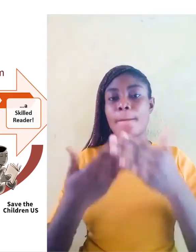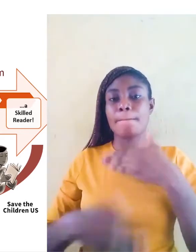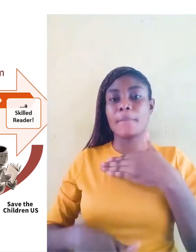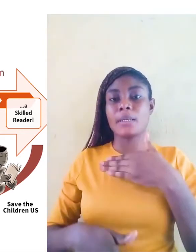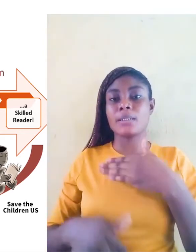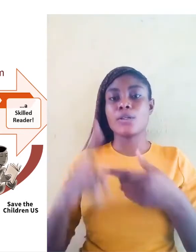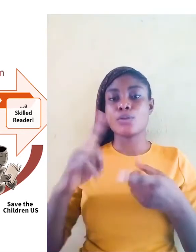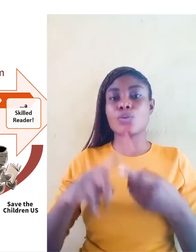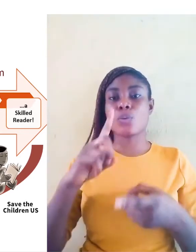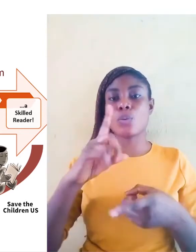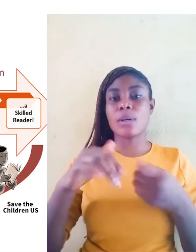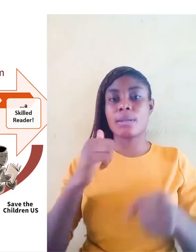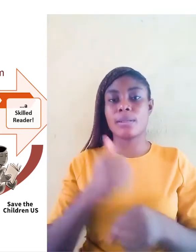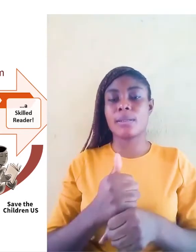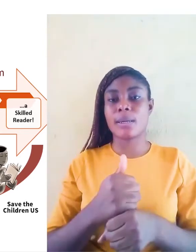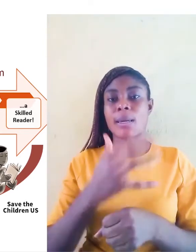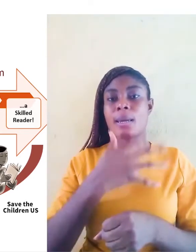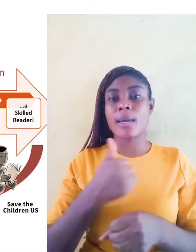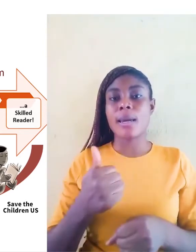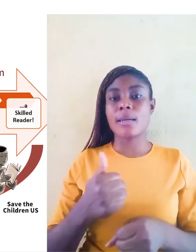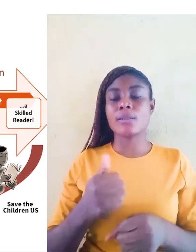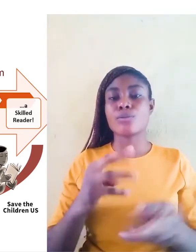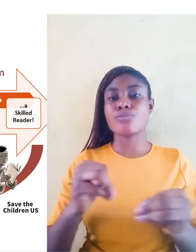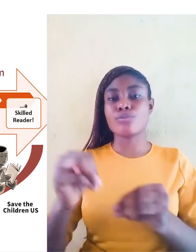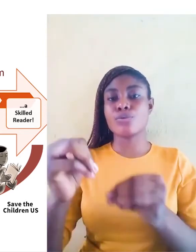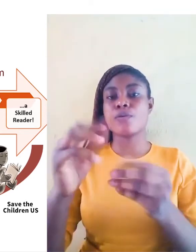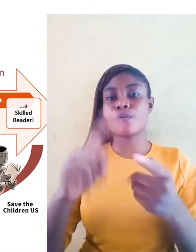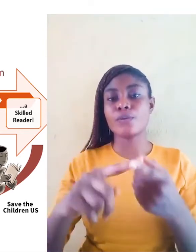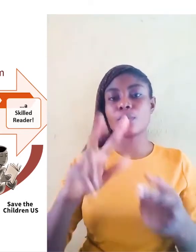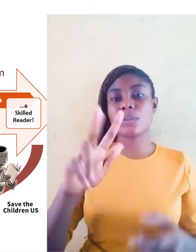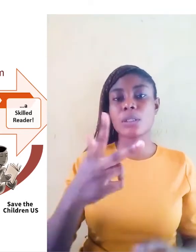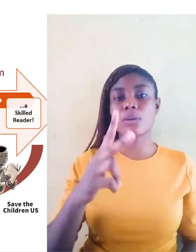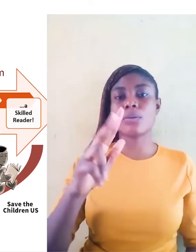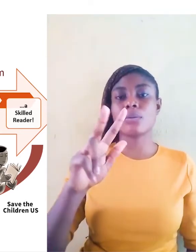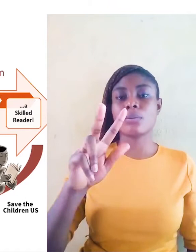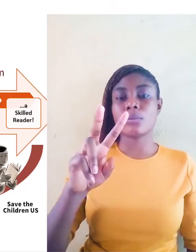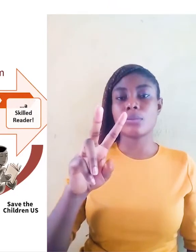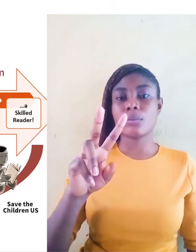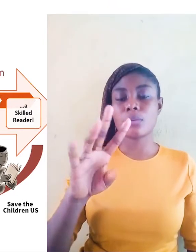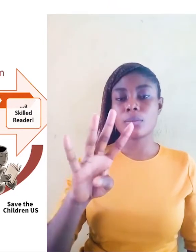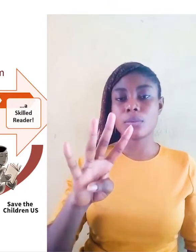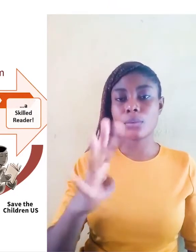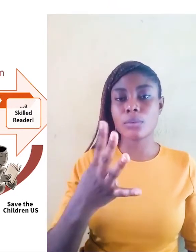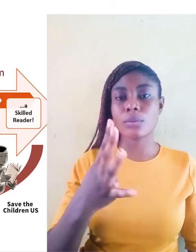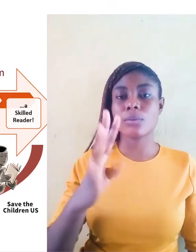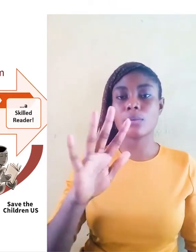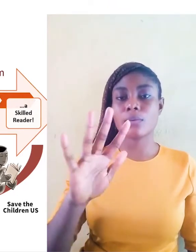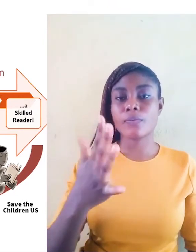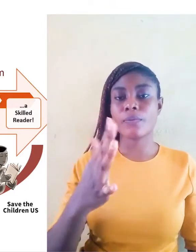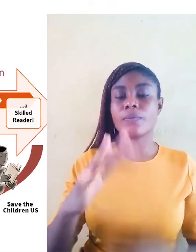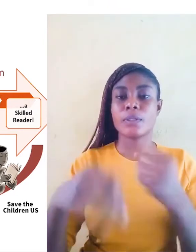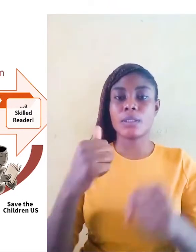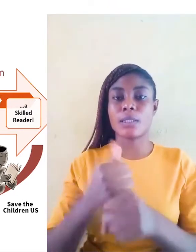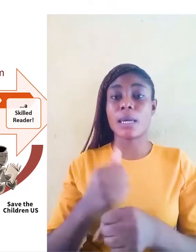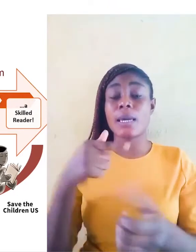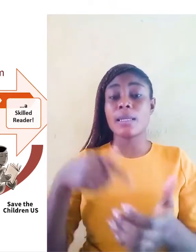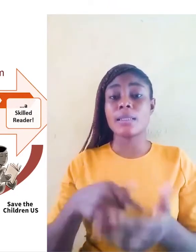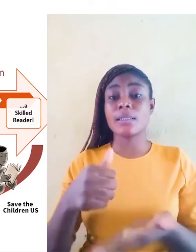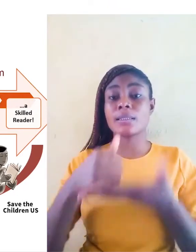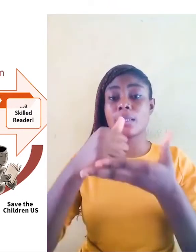to 1 year, and it rose to the second, third, fourth, and fifth year. And this helps the